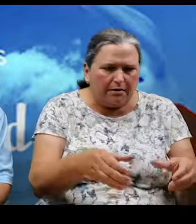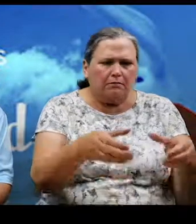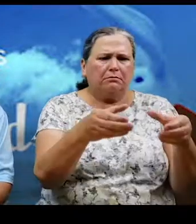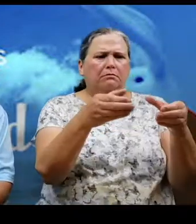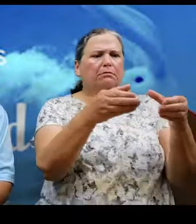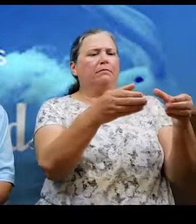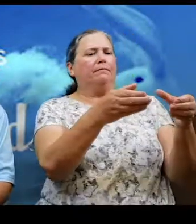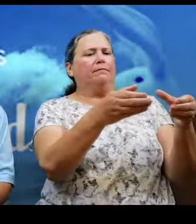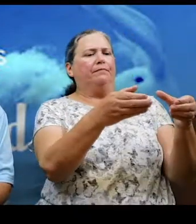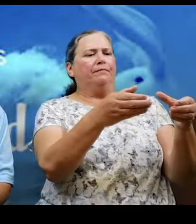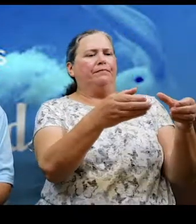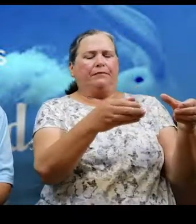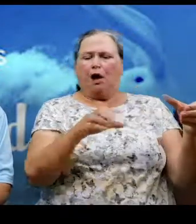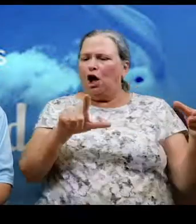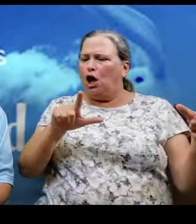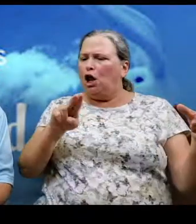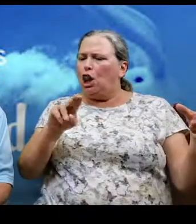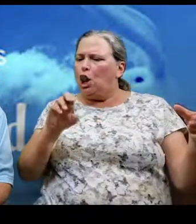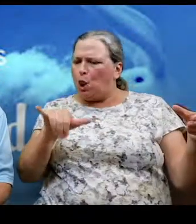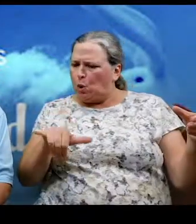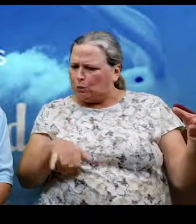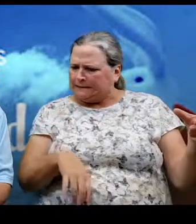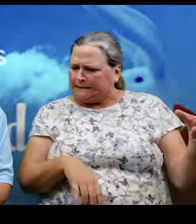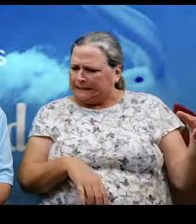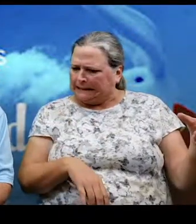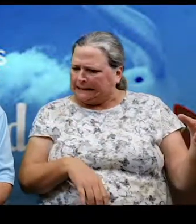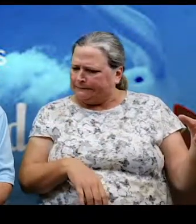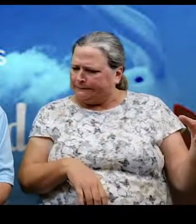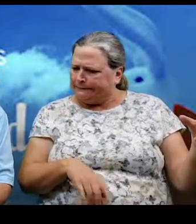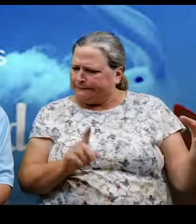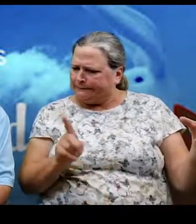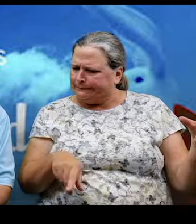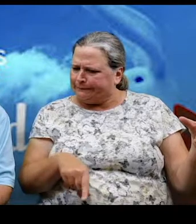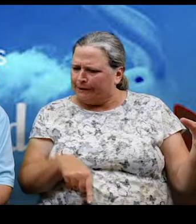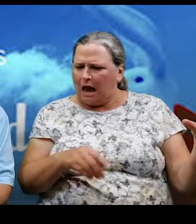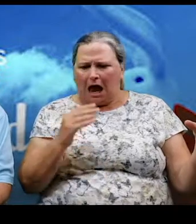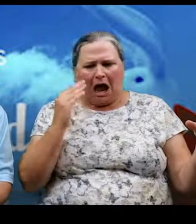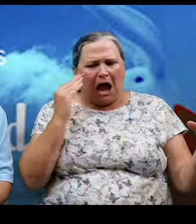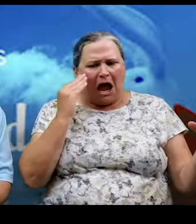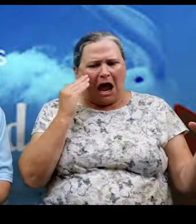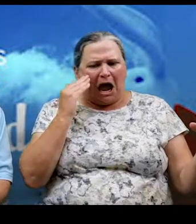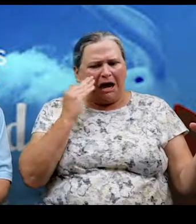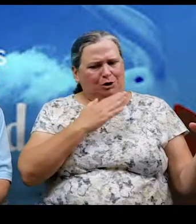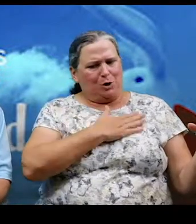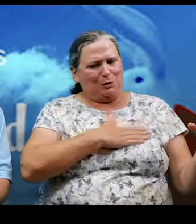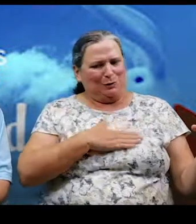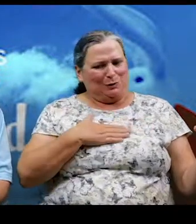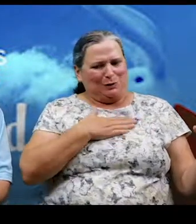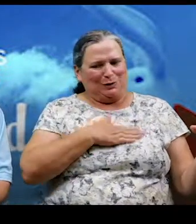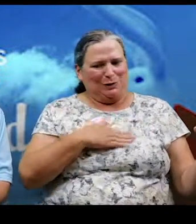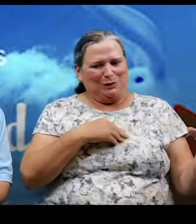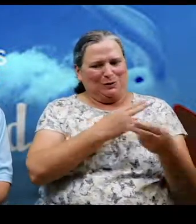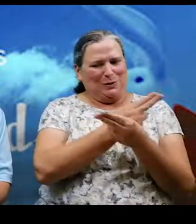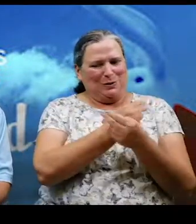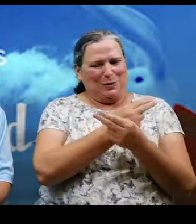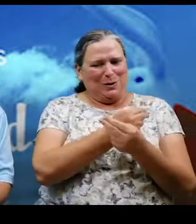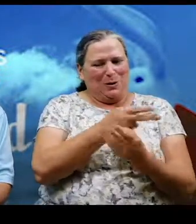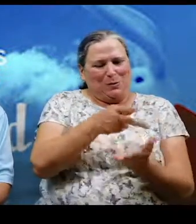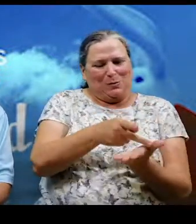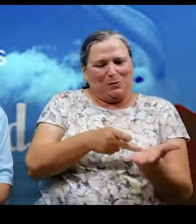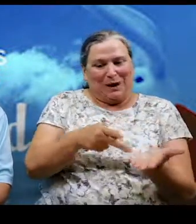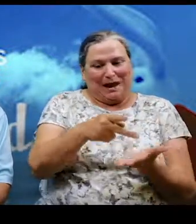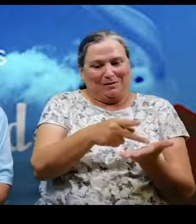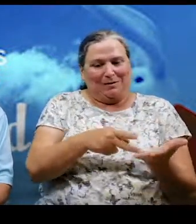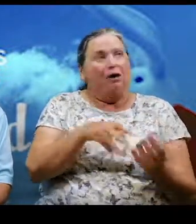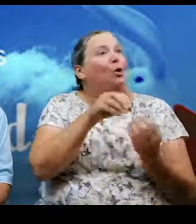middle. "Lucy," said the man, "I know how much you enjoy rabbit pie."